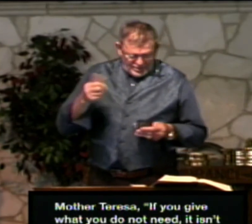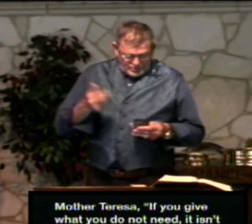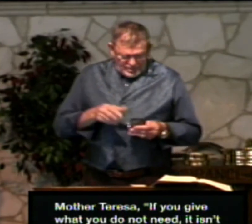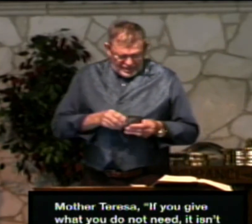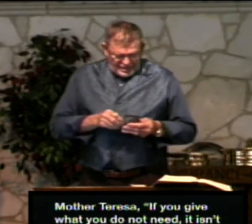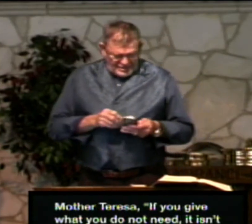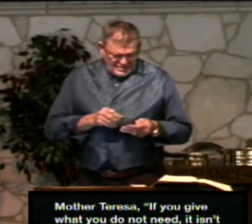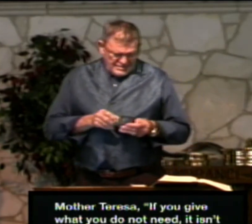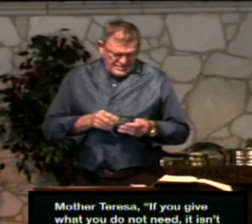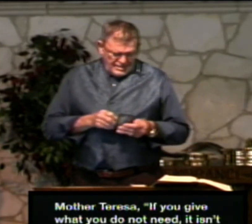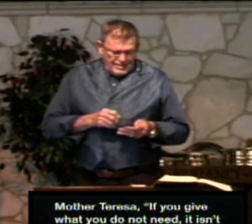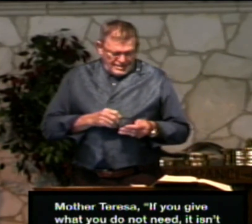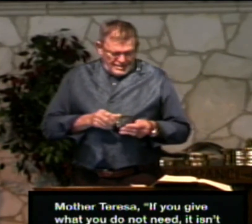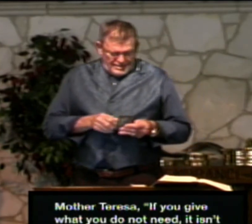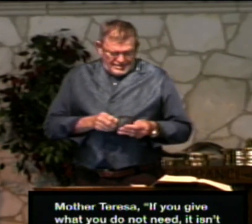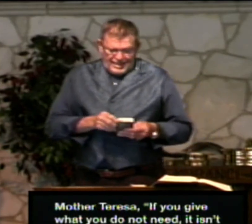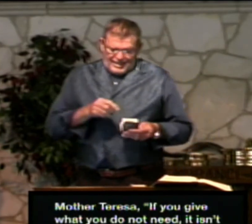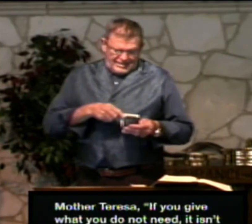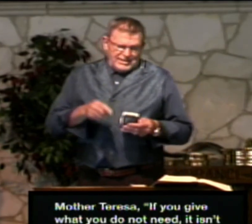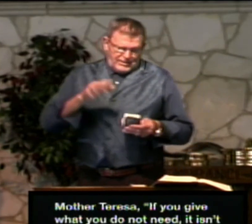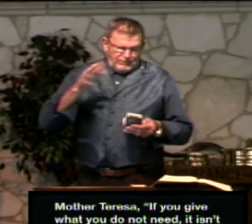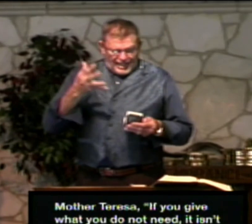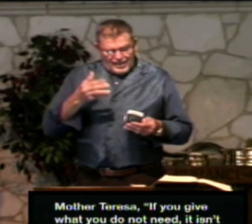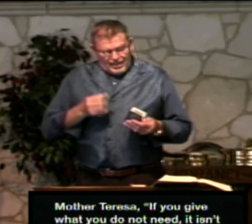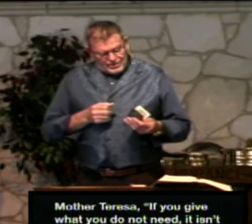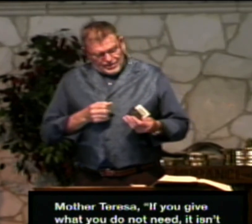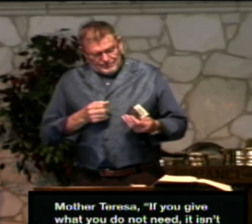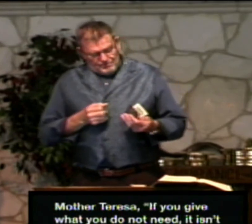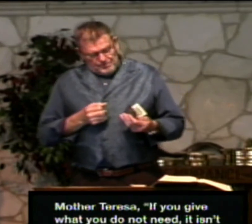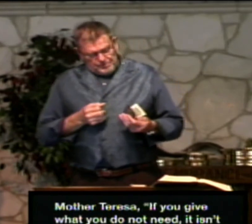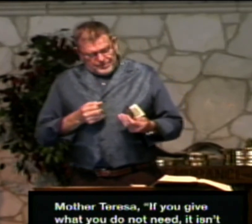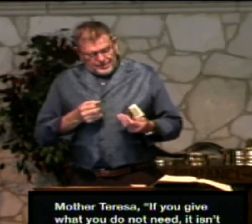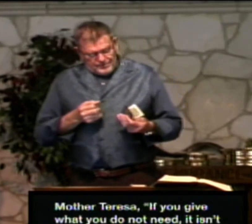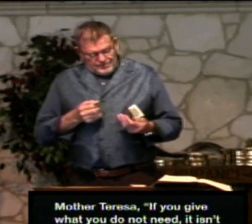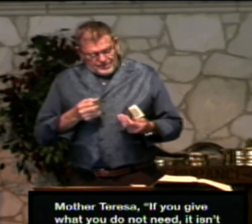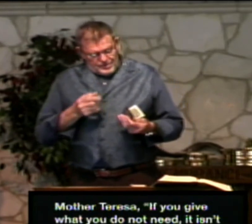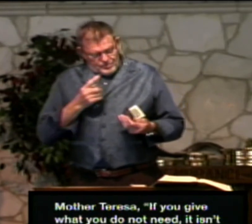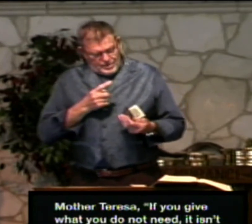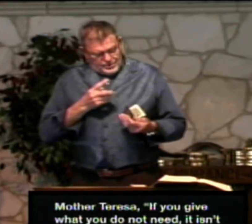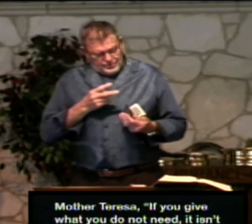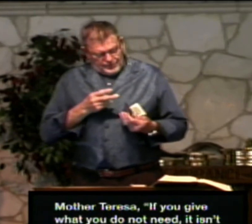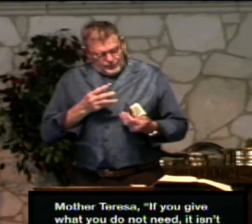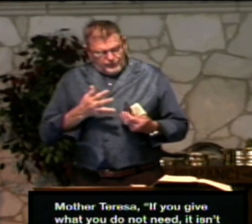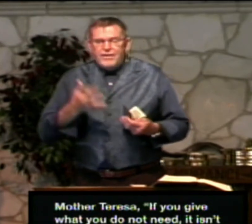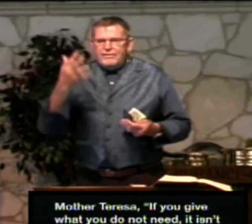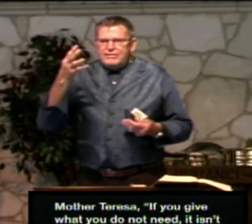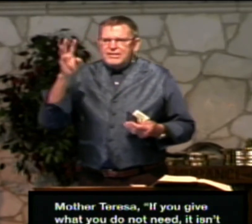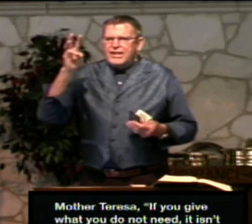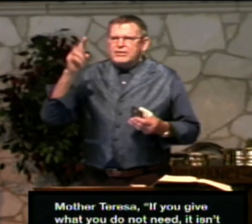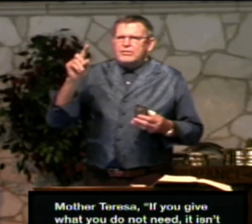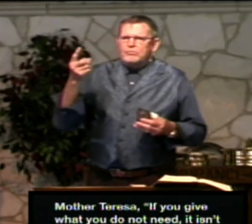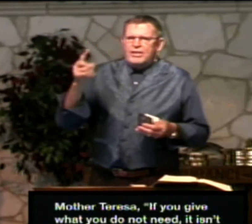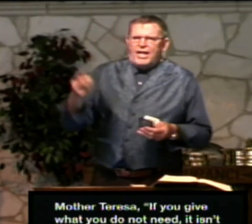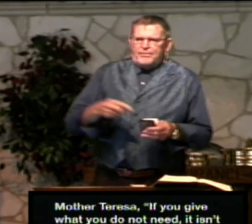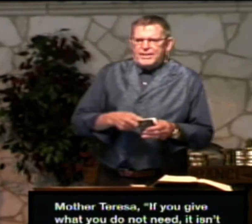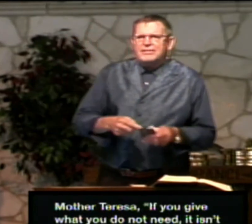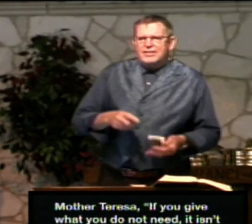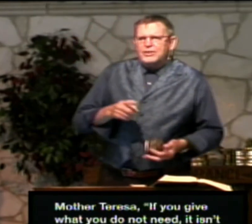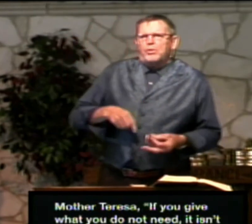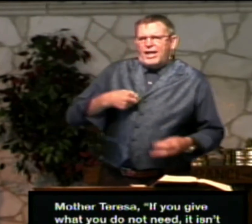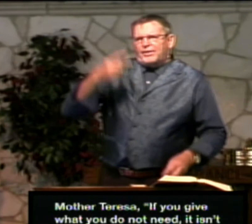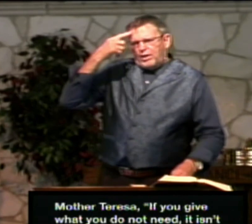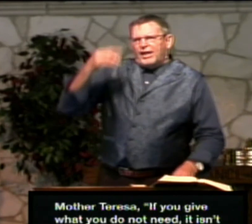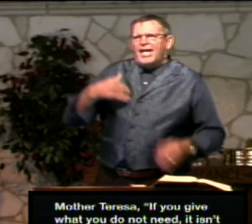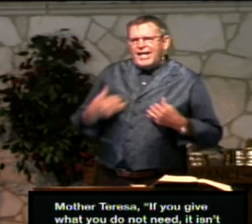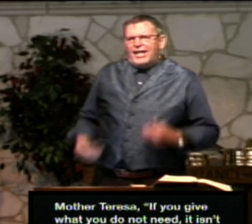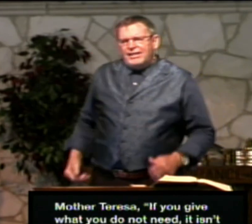There's another 20. Now, this $5 and 1, 2, 3, 4, 5, 6 $1 bills